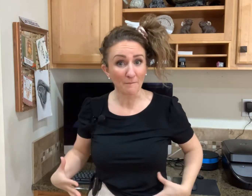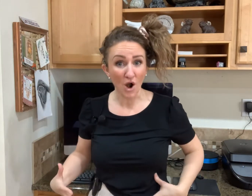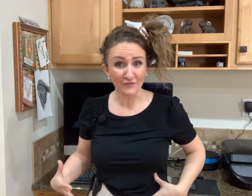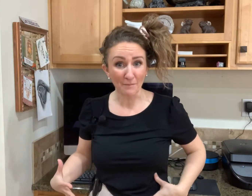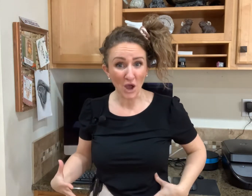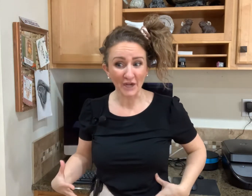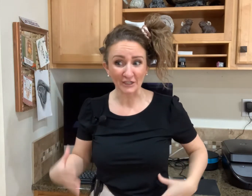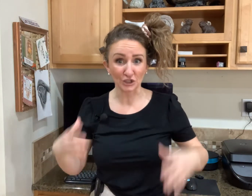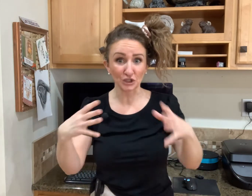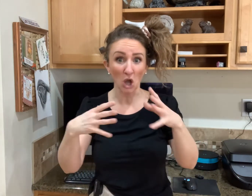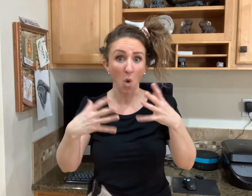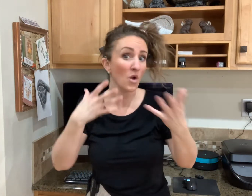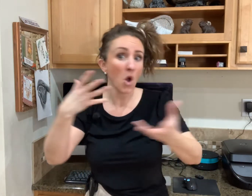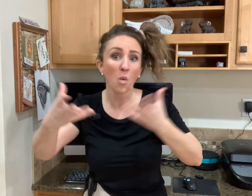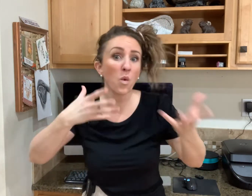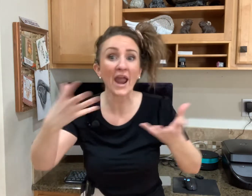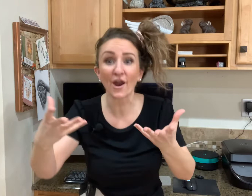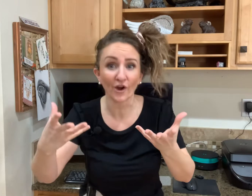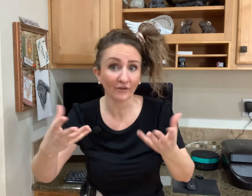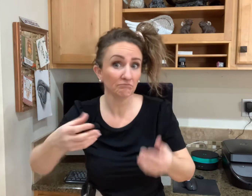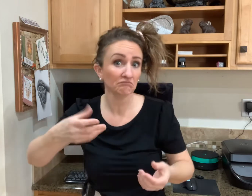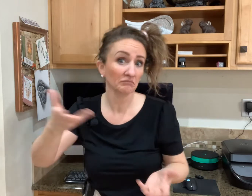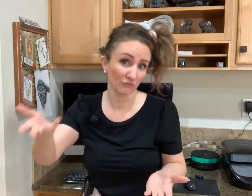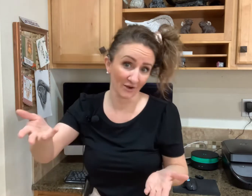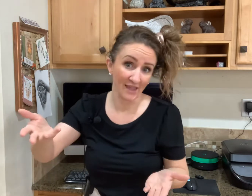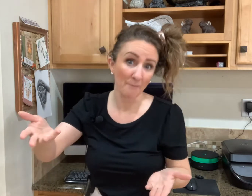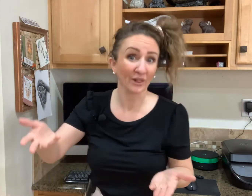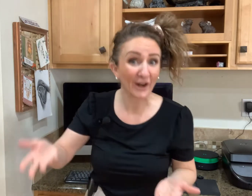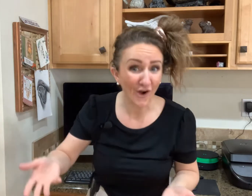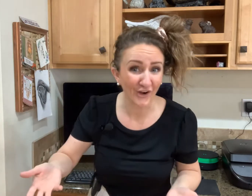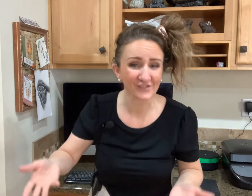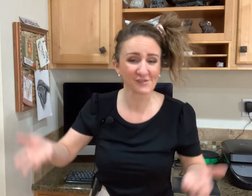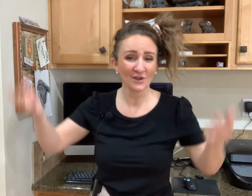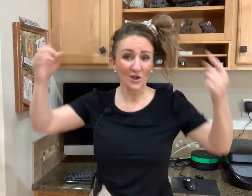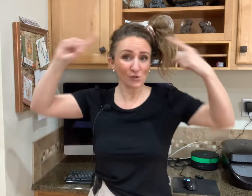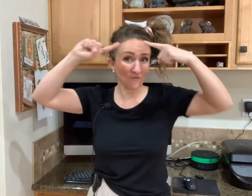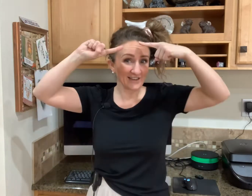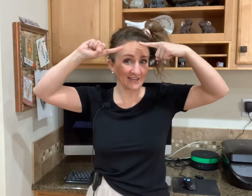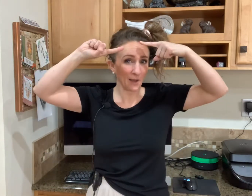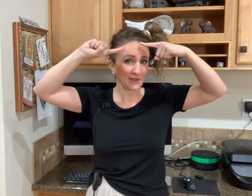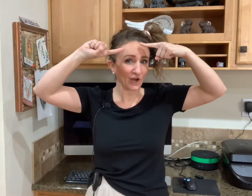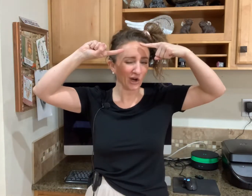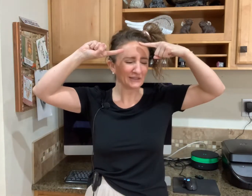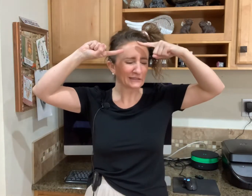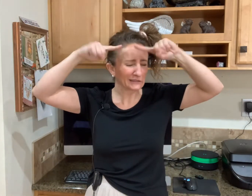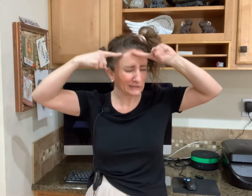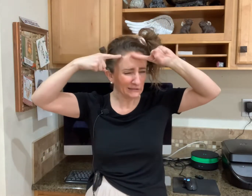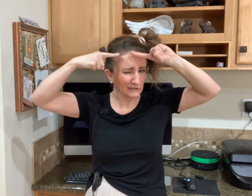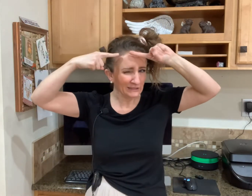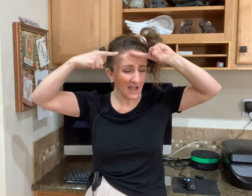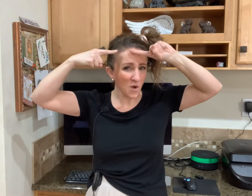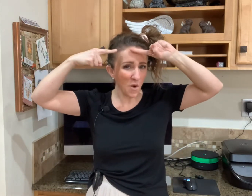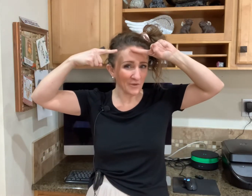of the body to show where, for example, it hurts. So if I did it up here, what would that